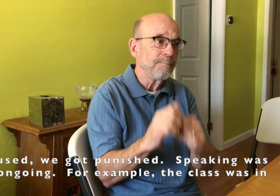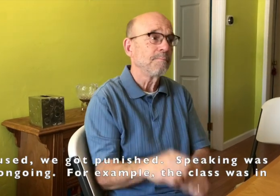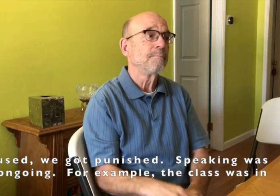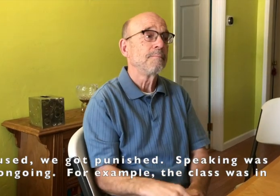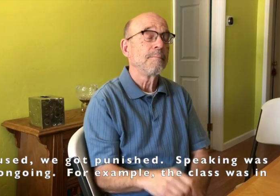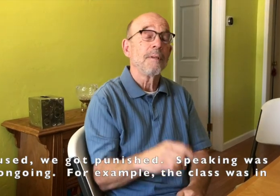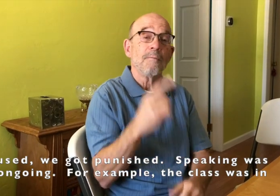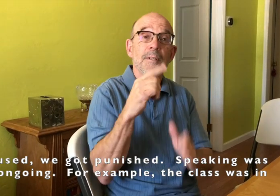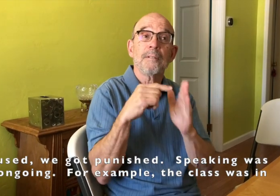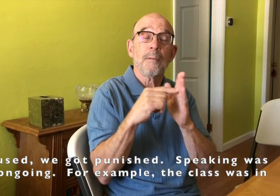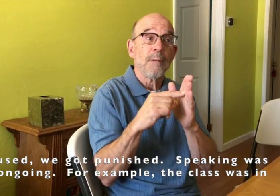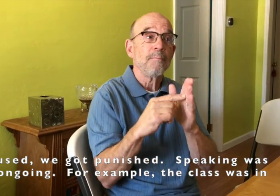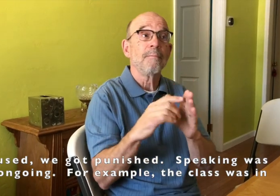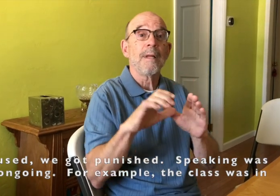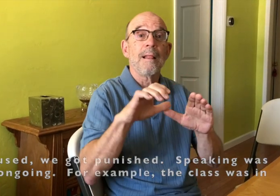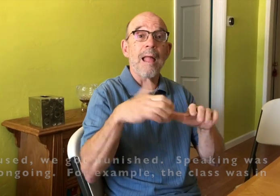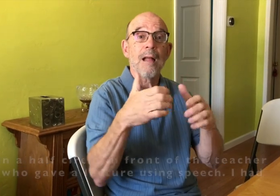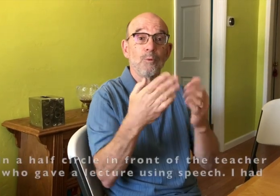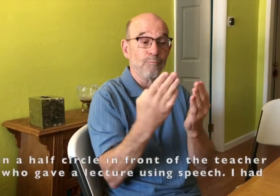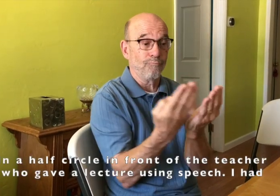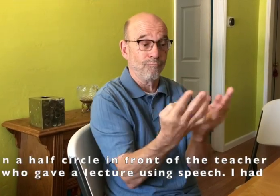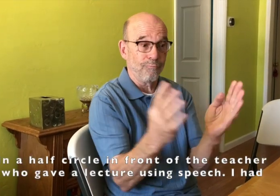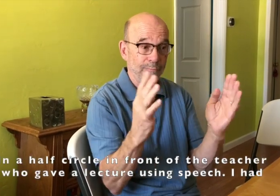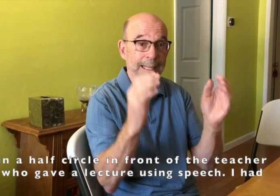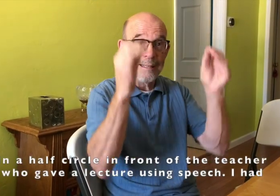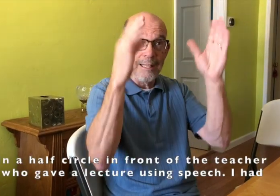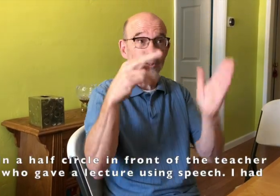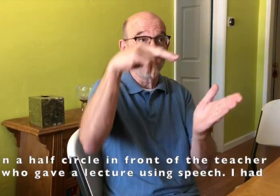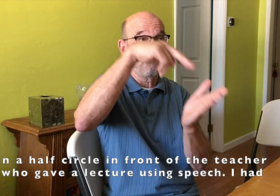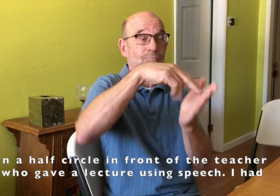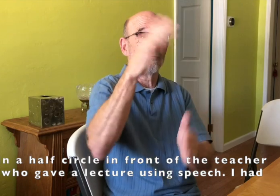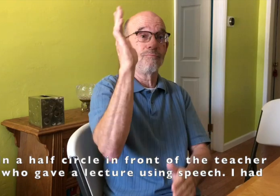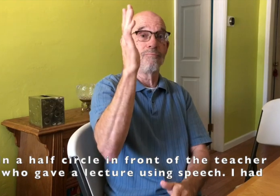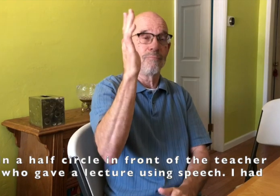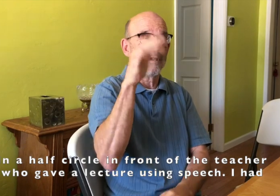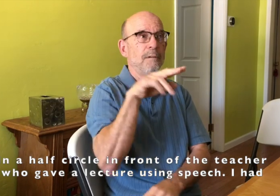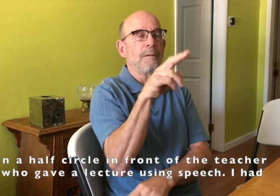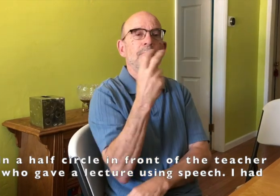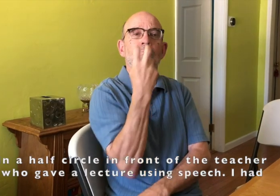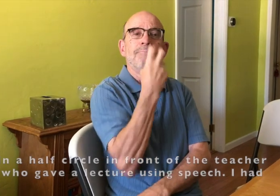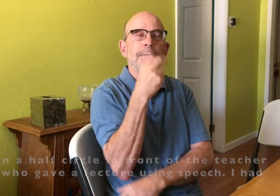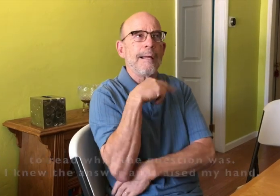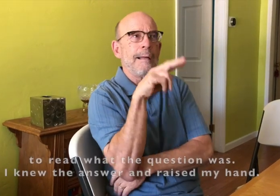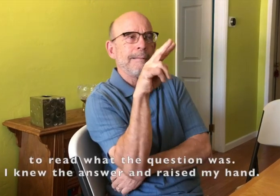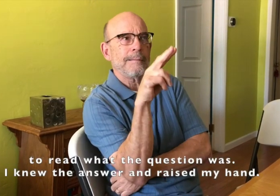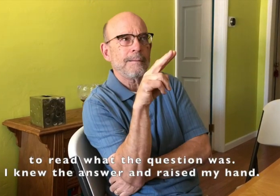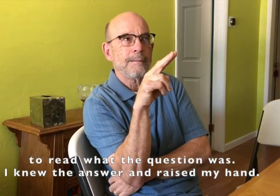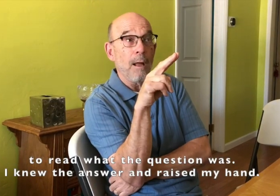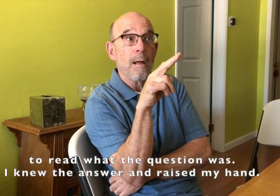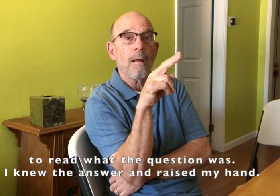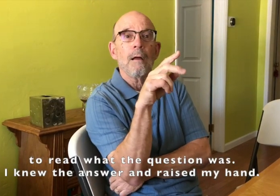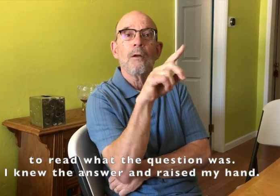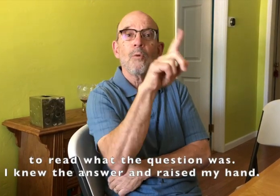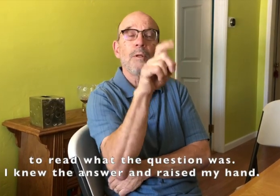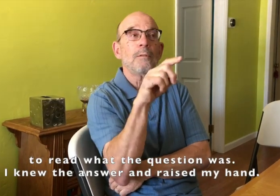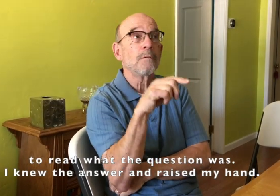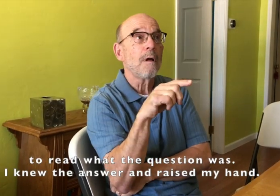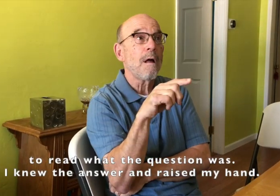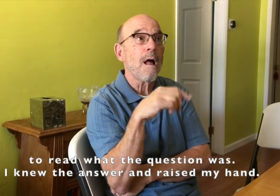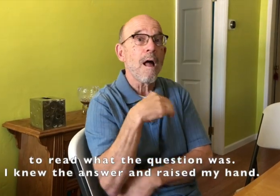For an example, the class I was in a half circle, in front was the teacher who gave a lecture